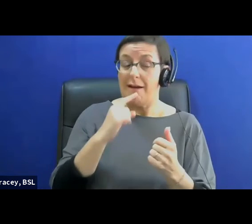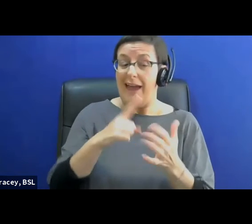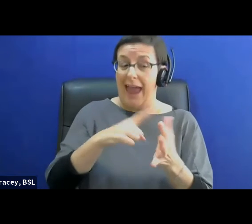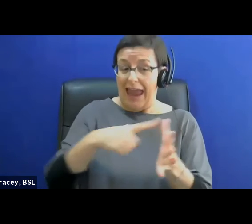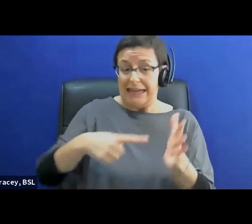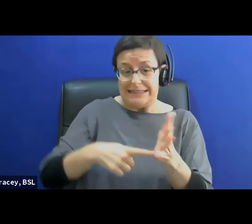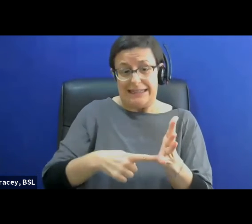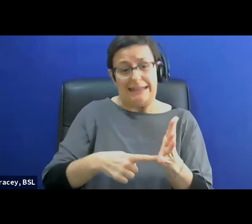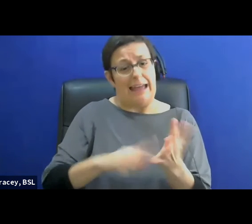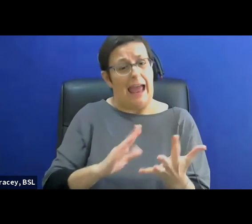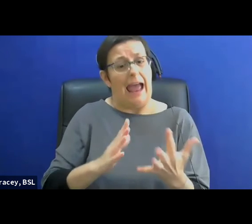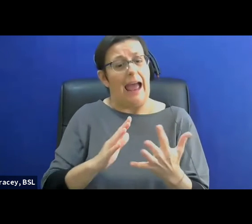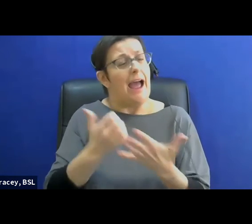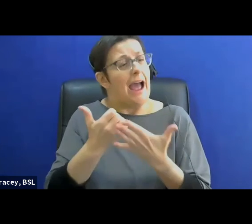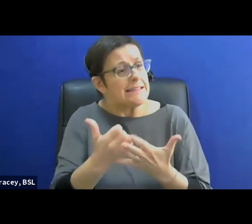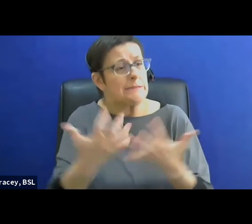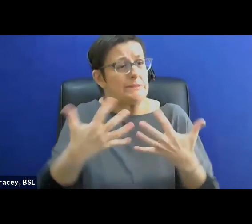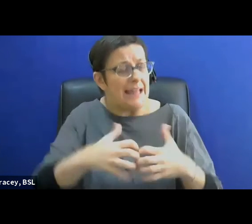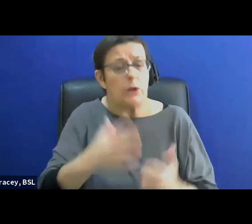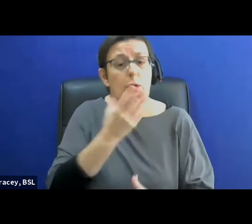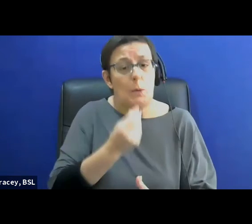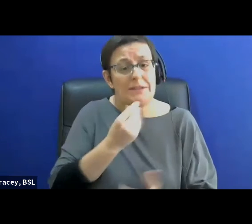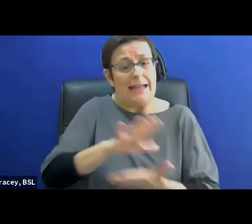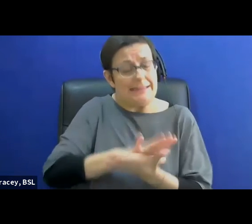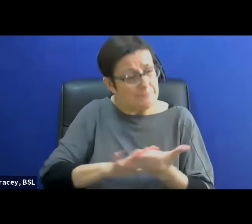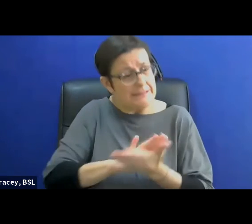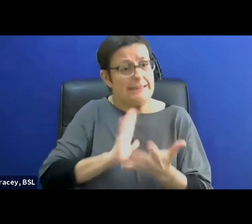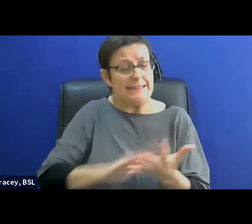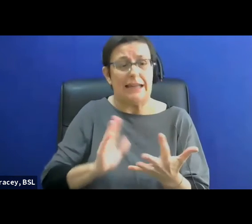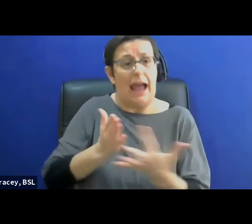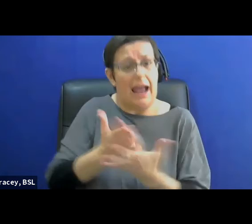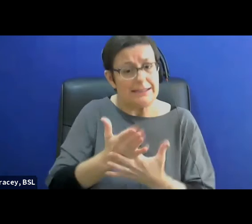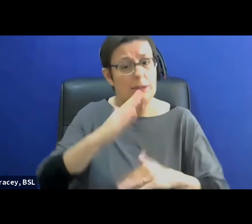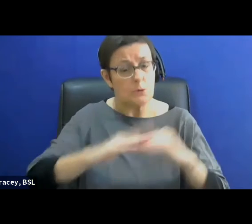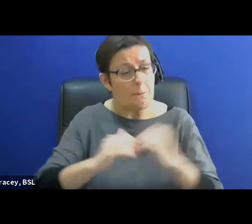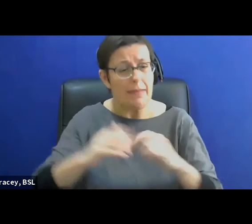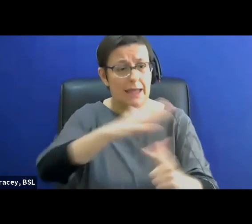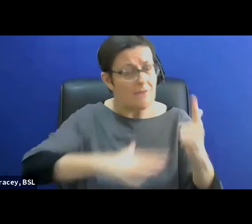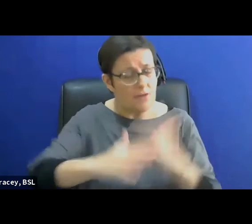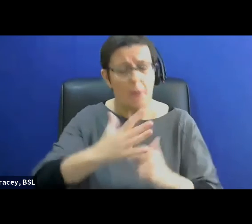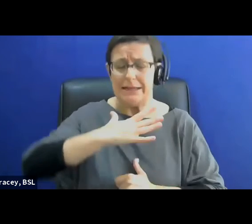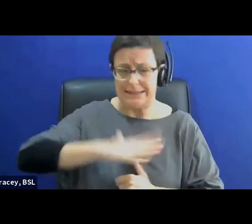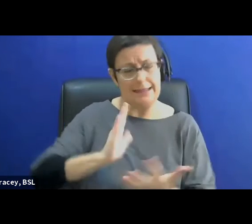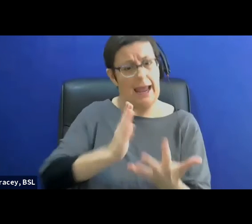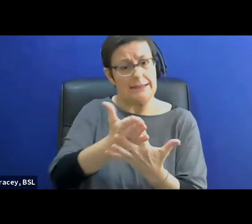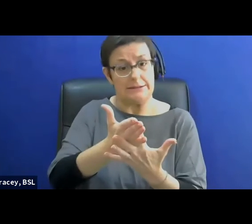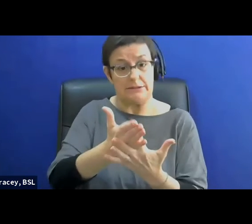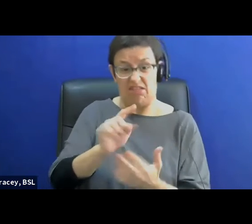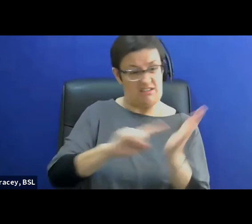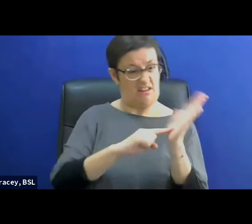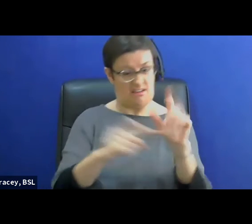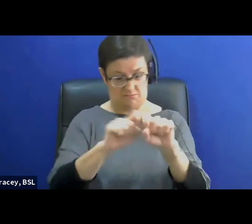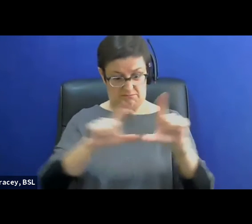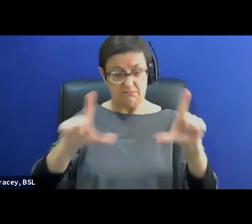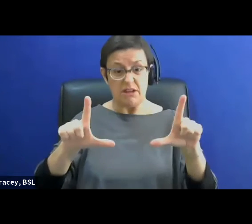accessible infrastructure to enable access and participation in society and the built environment. You can see in this image how